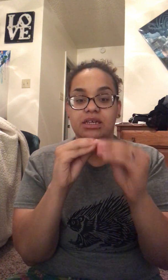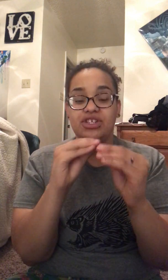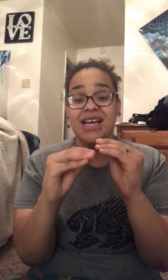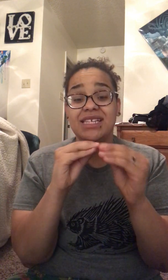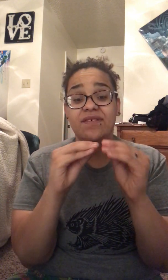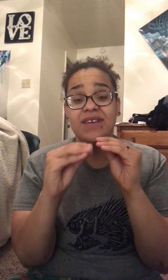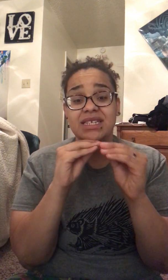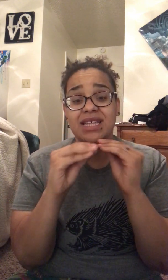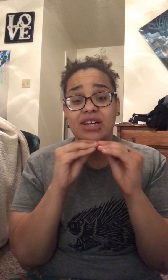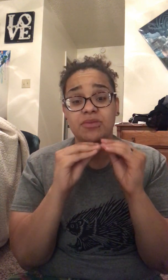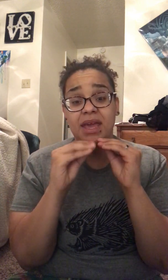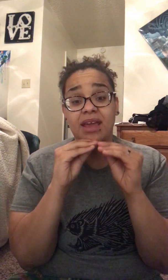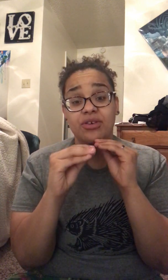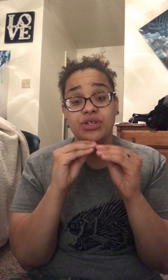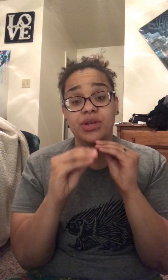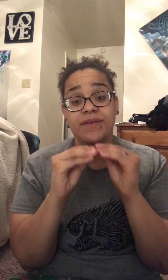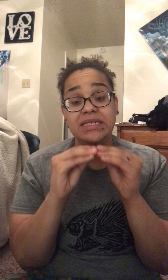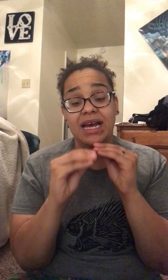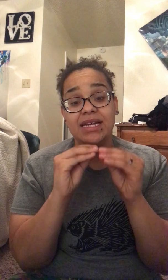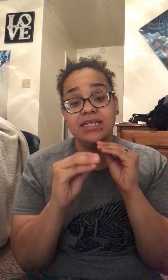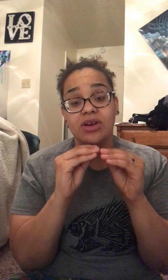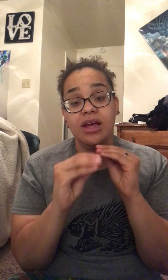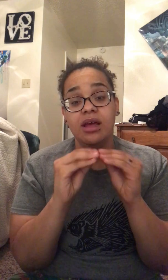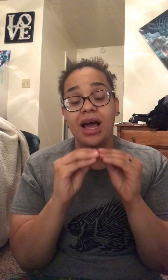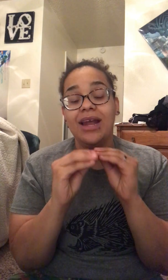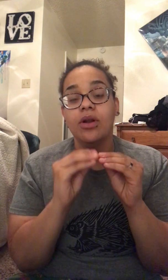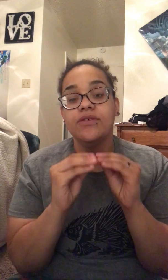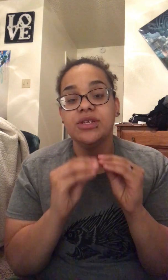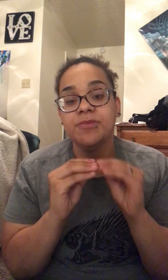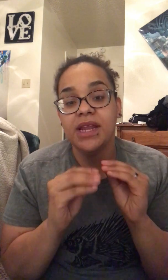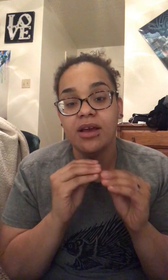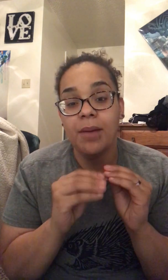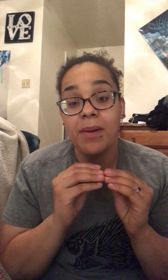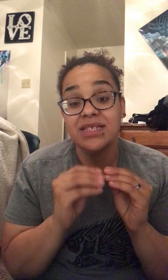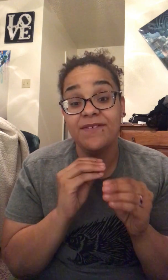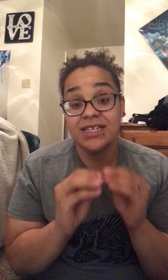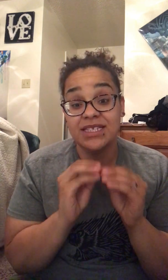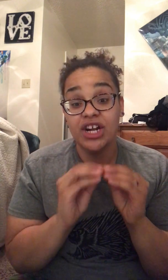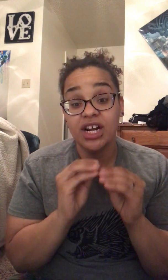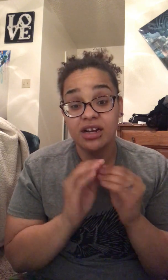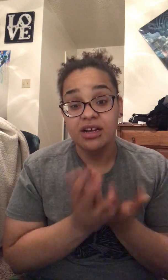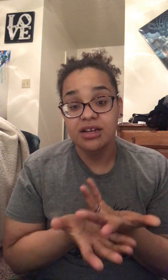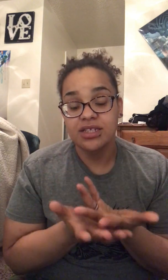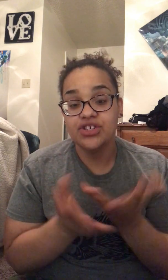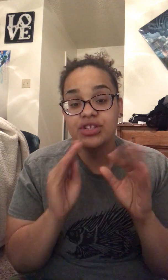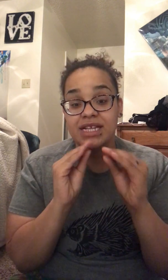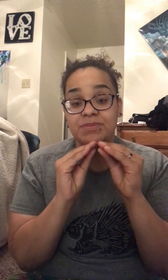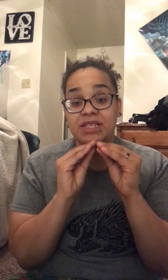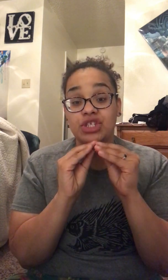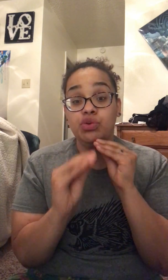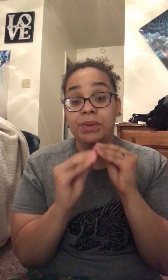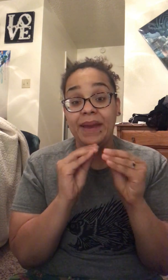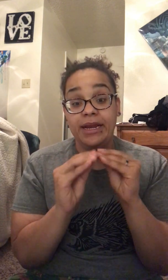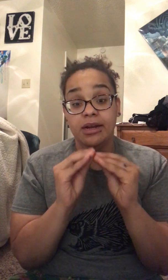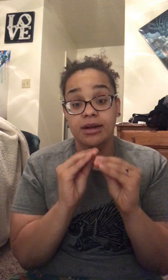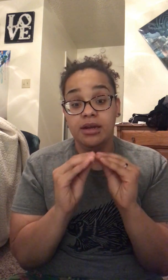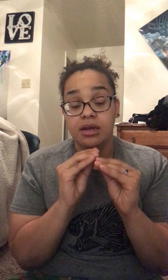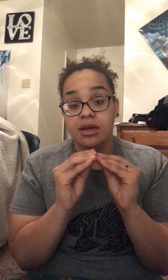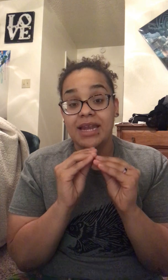She has fix / make, and they're two different sides. So I don't know if she's meaning I'm about to fix dinner. So this means to repair. Now,